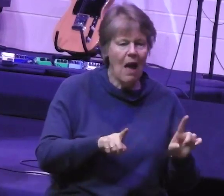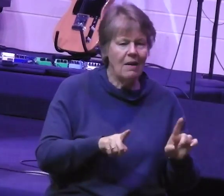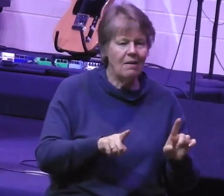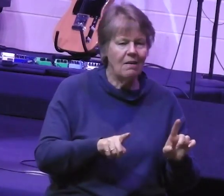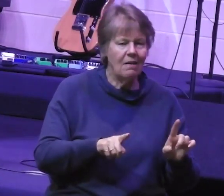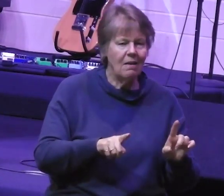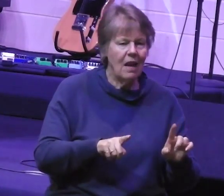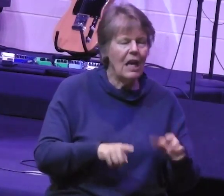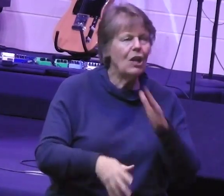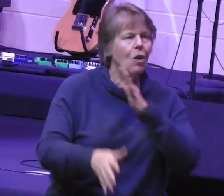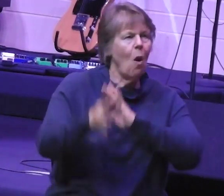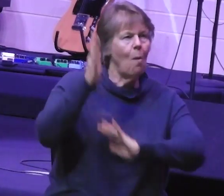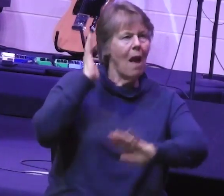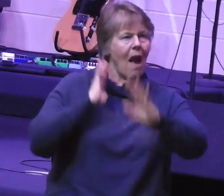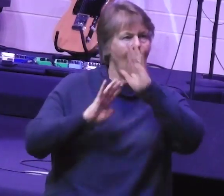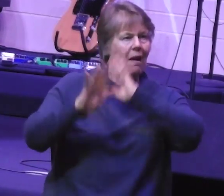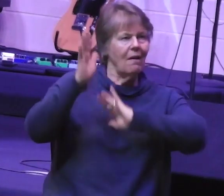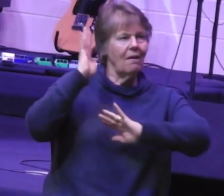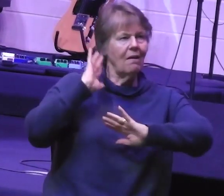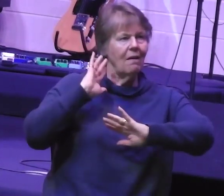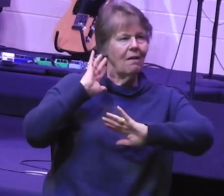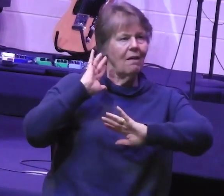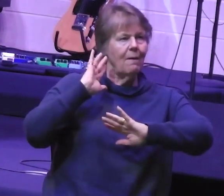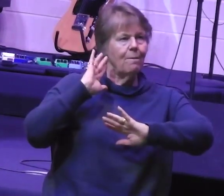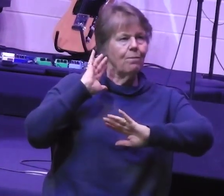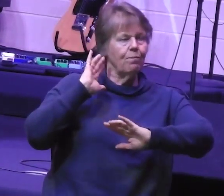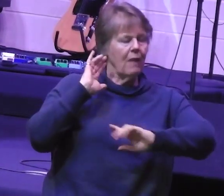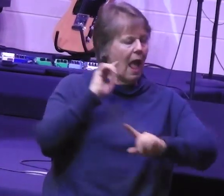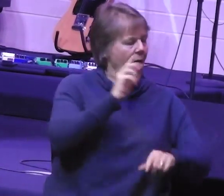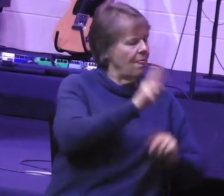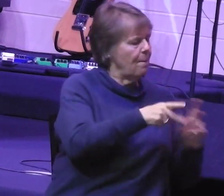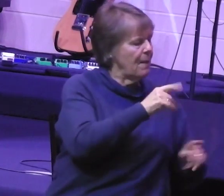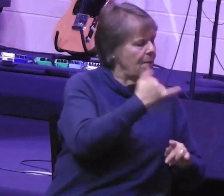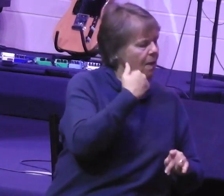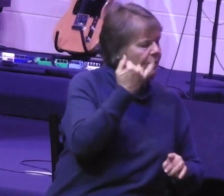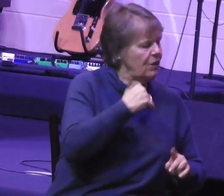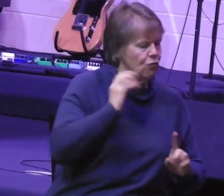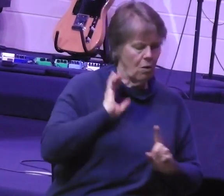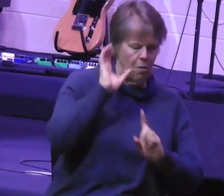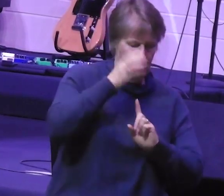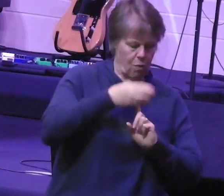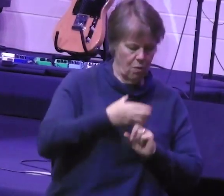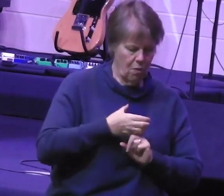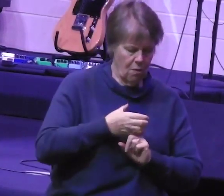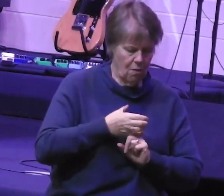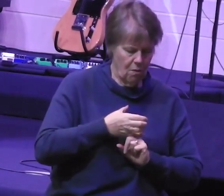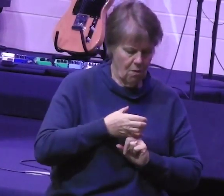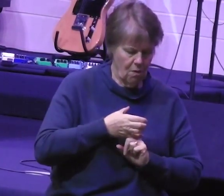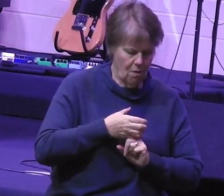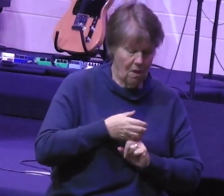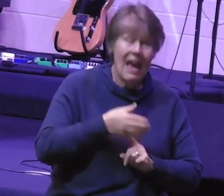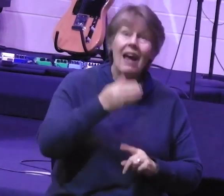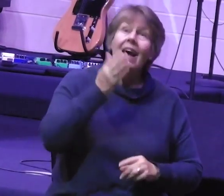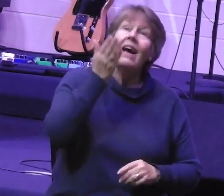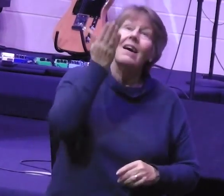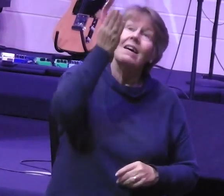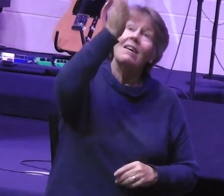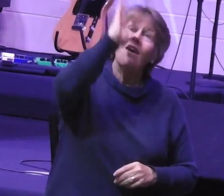this people at this time, what we find out is that God's invitation to the covenant, it's not a burdensome